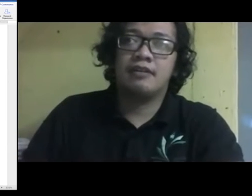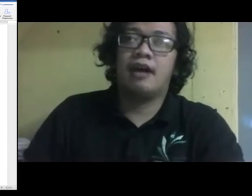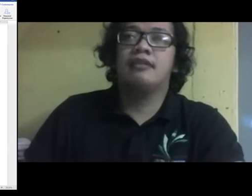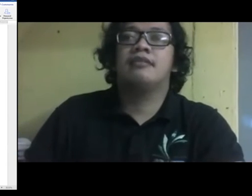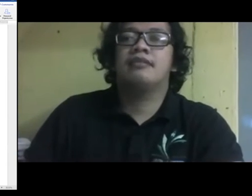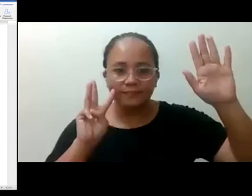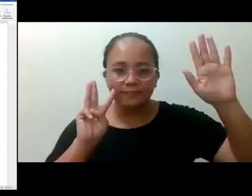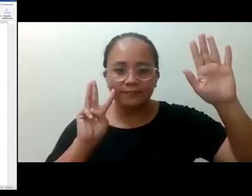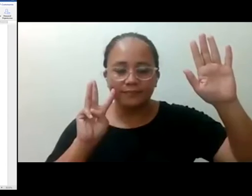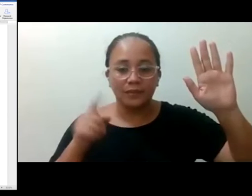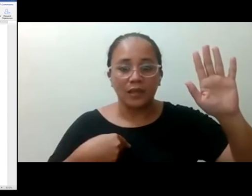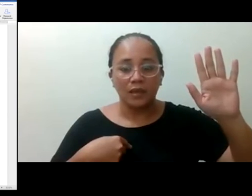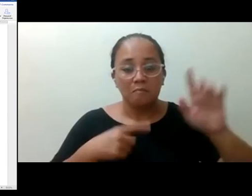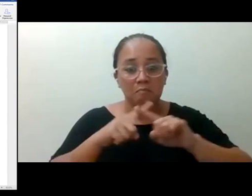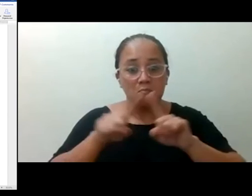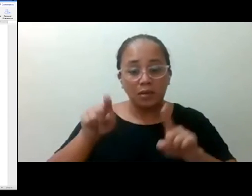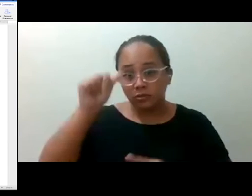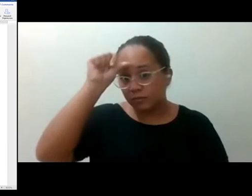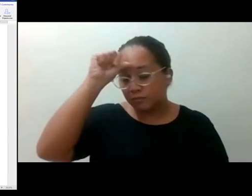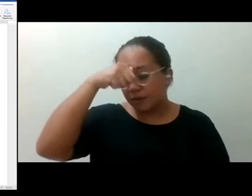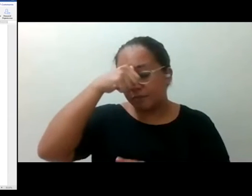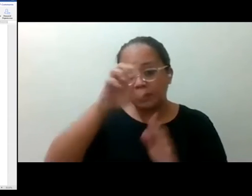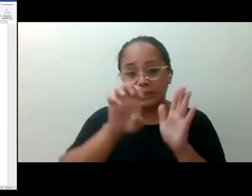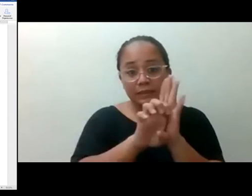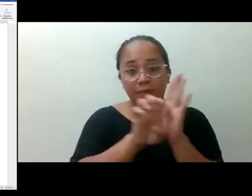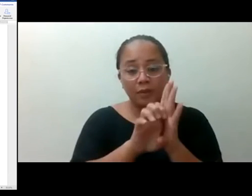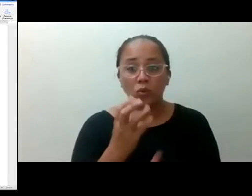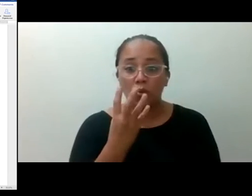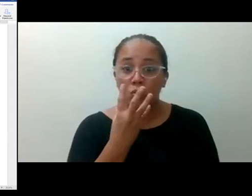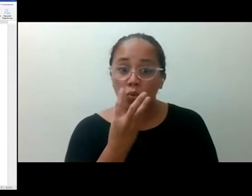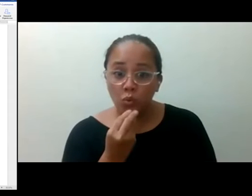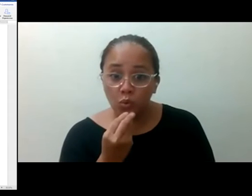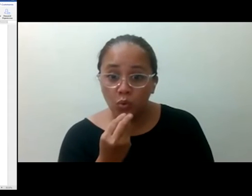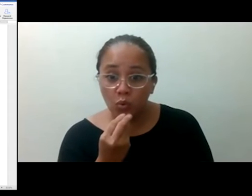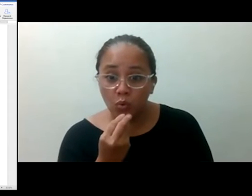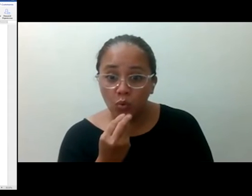but you remember for like example with who and